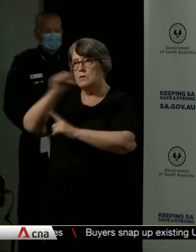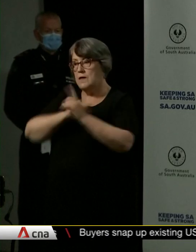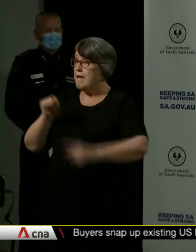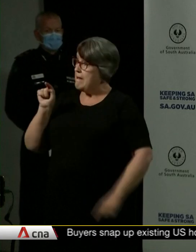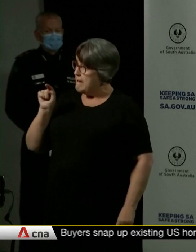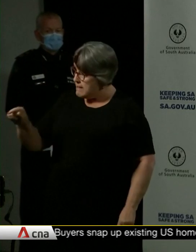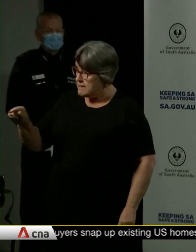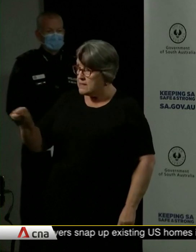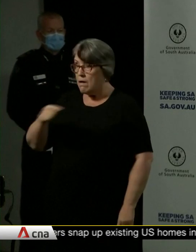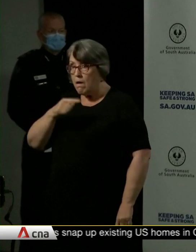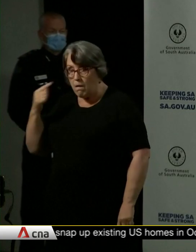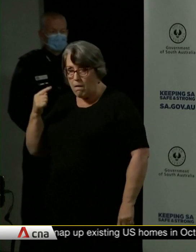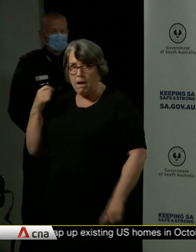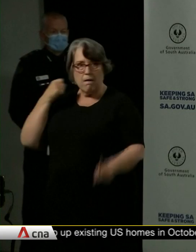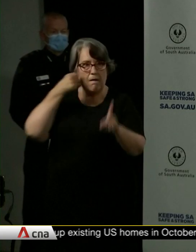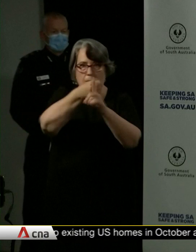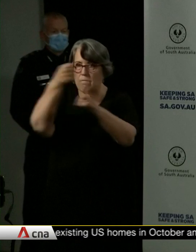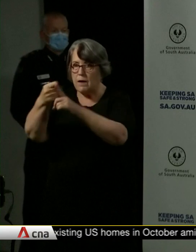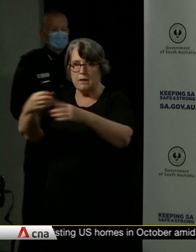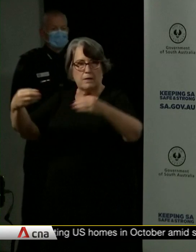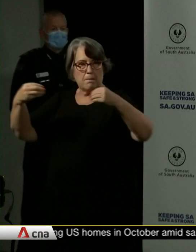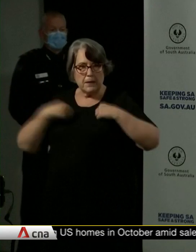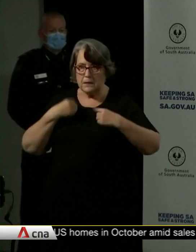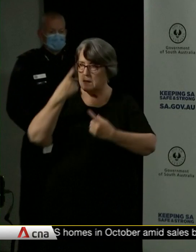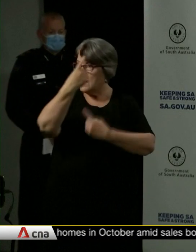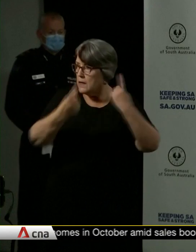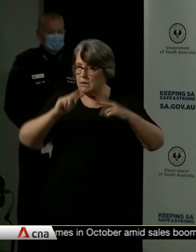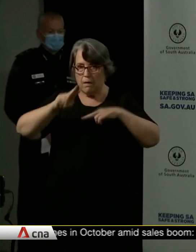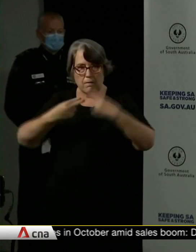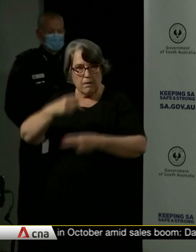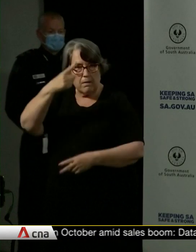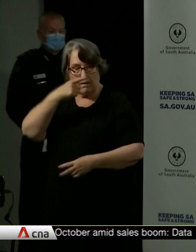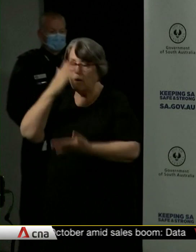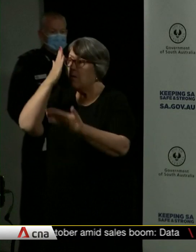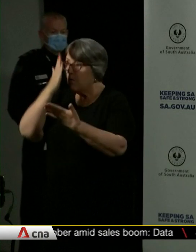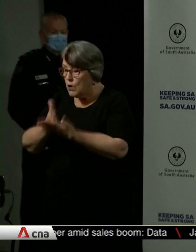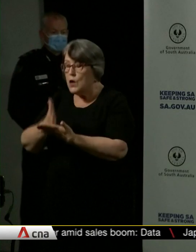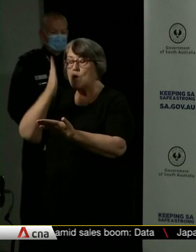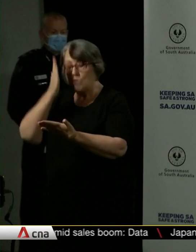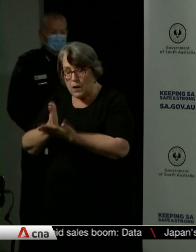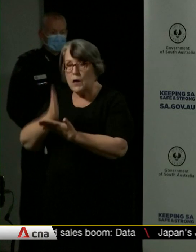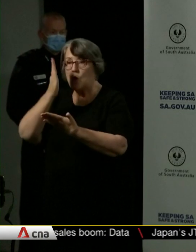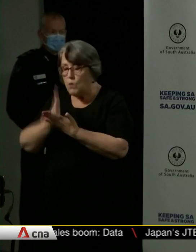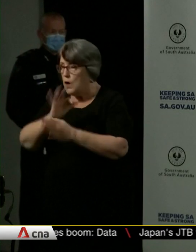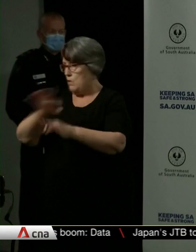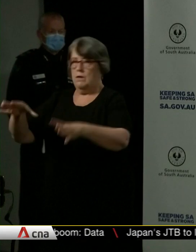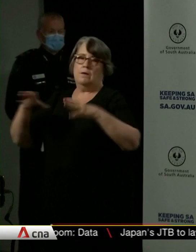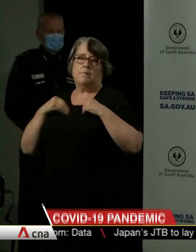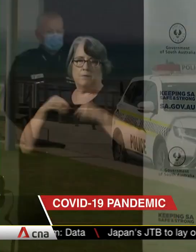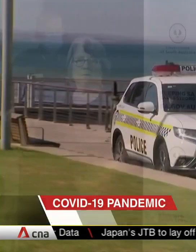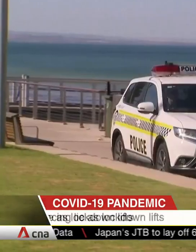His actions have affected businesses, individuals, family groups, and is completely and utterly